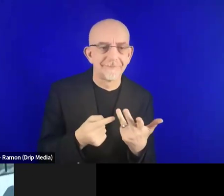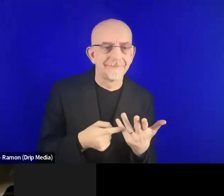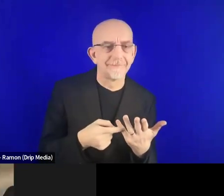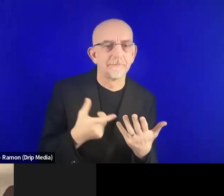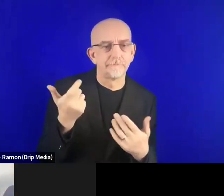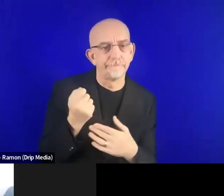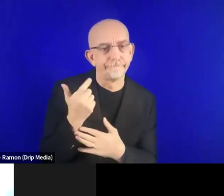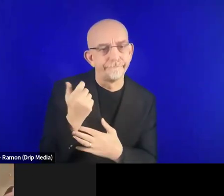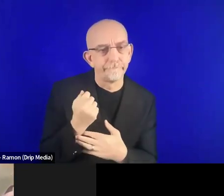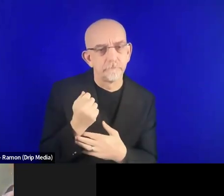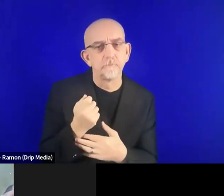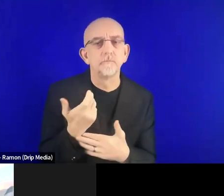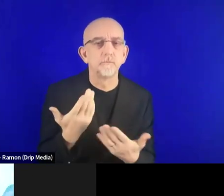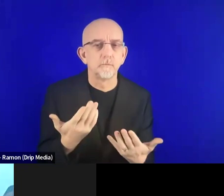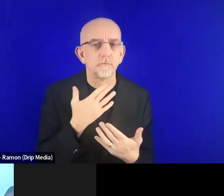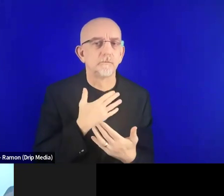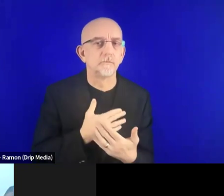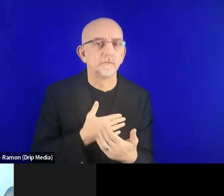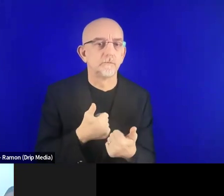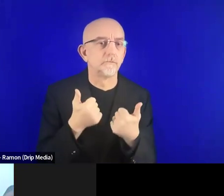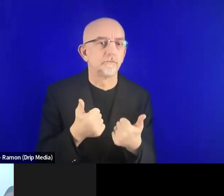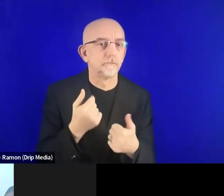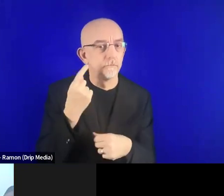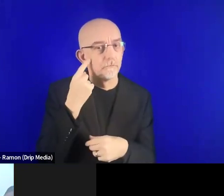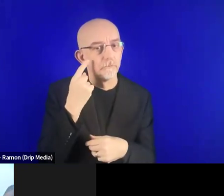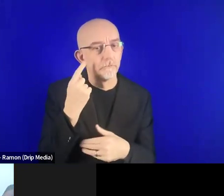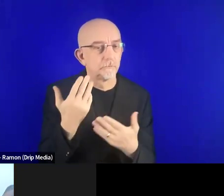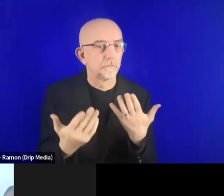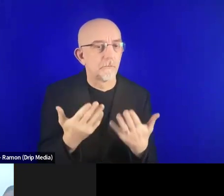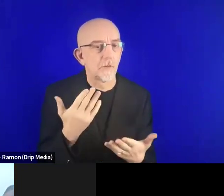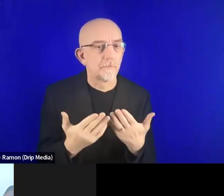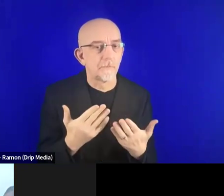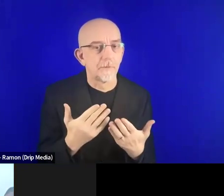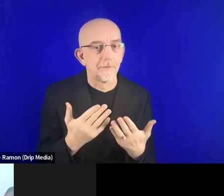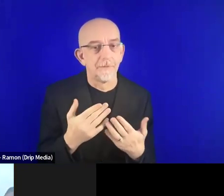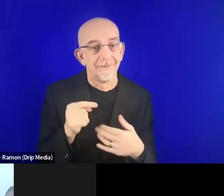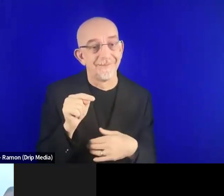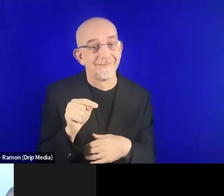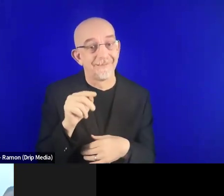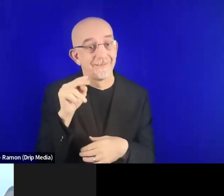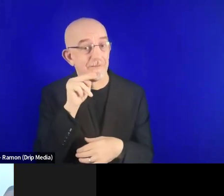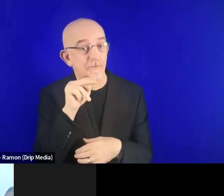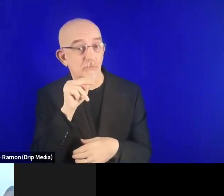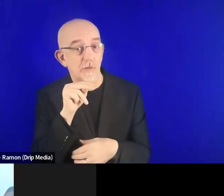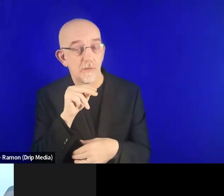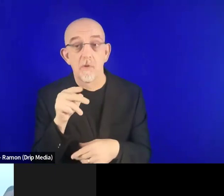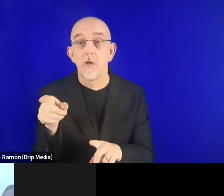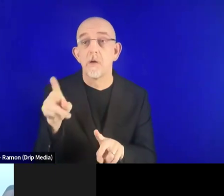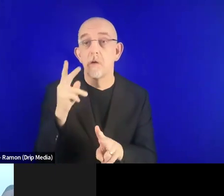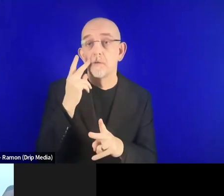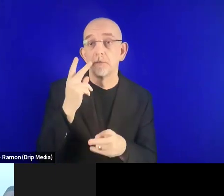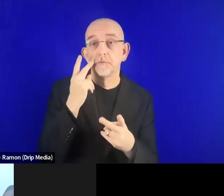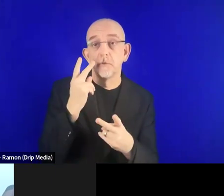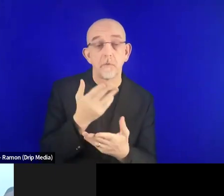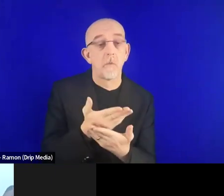as from most of the presentations that we have listened to now, are within